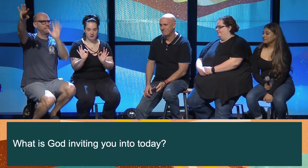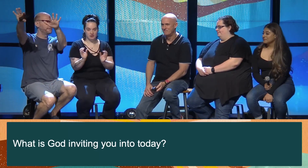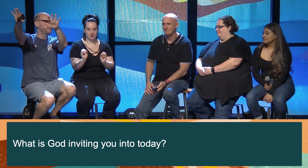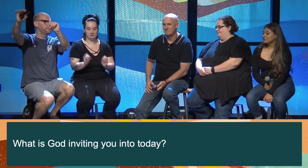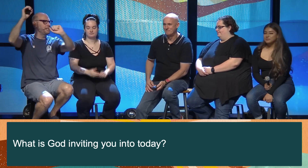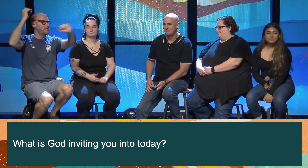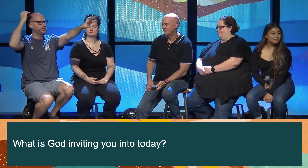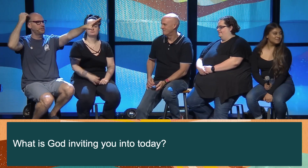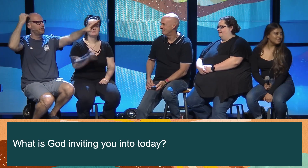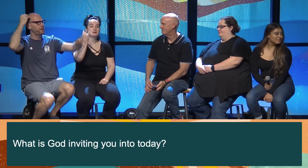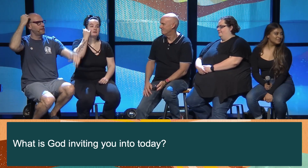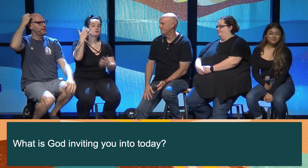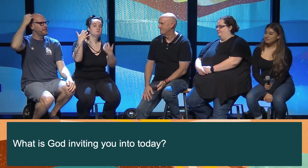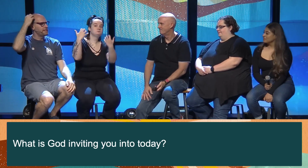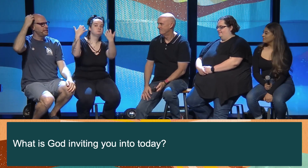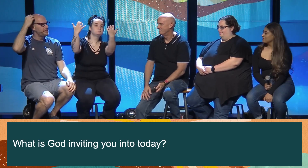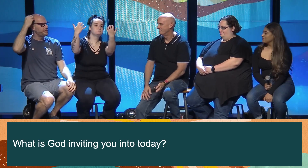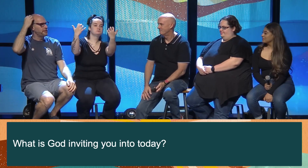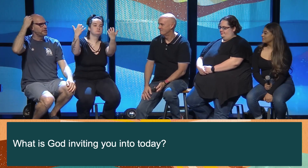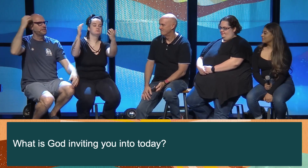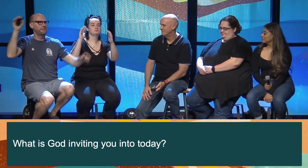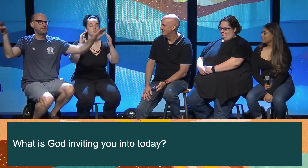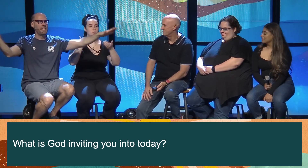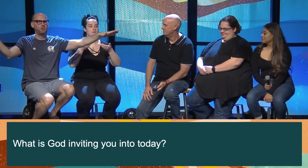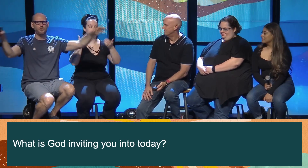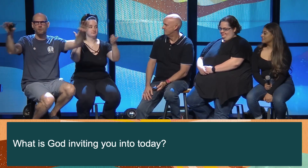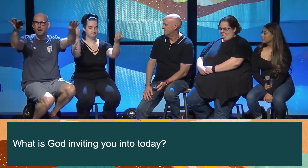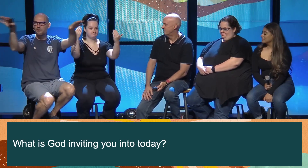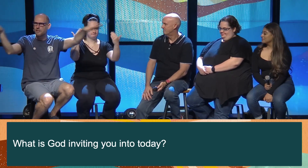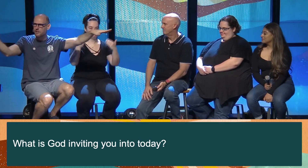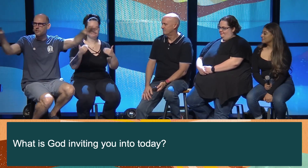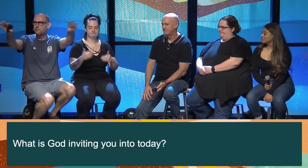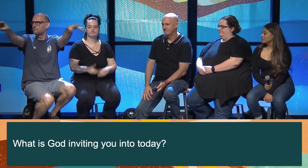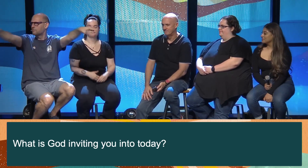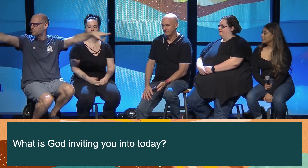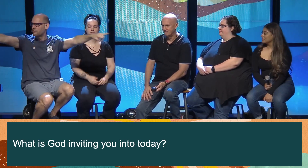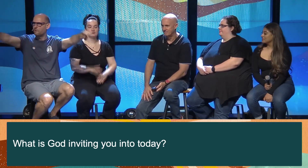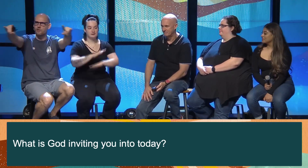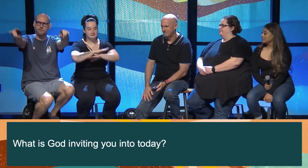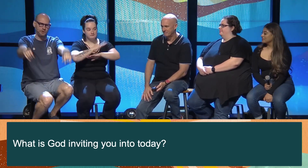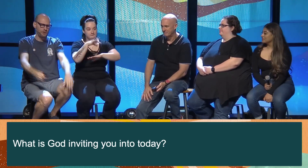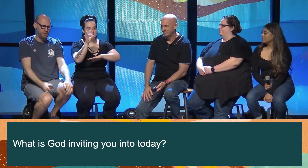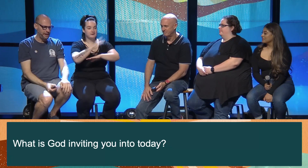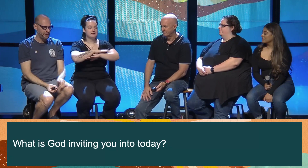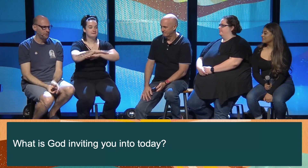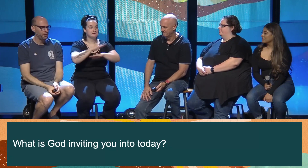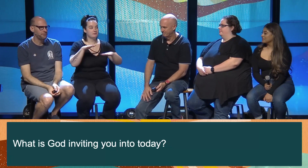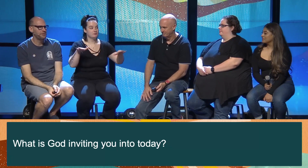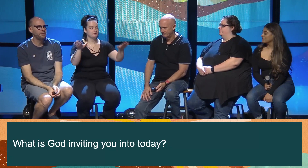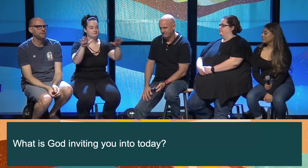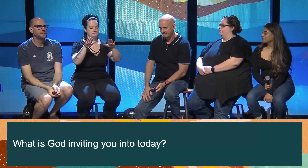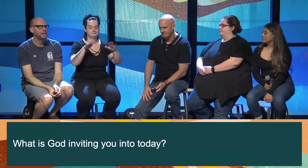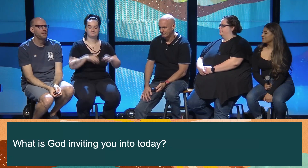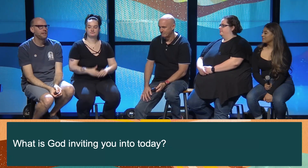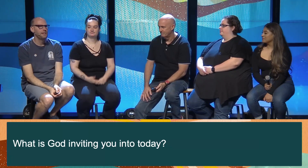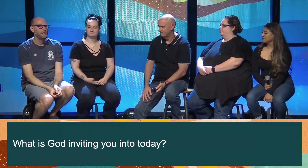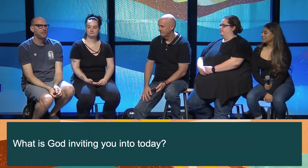in the bleachers or in the seats, there's tables around here, 2 in the front, 2 in the back. You're welcome